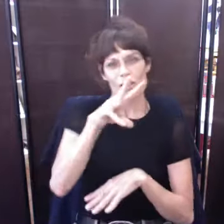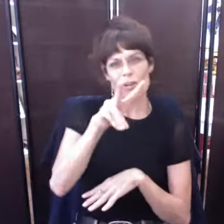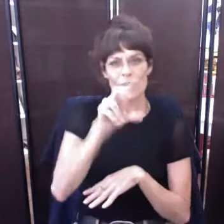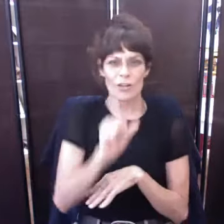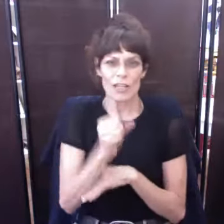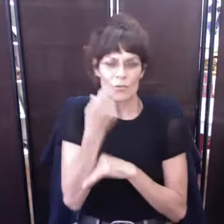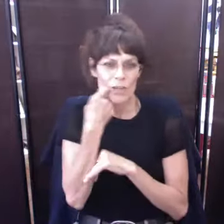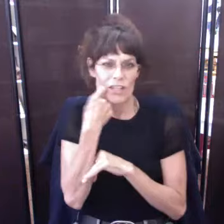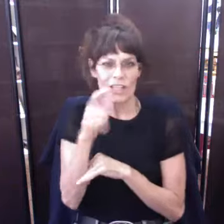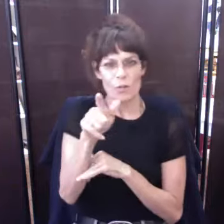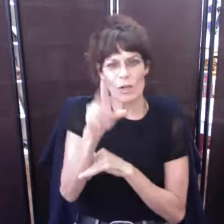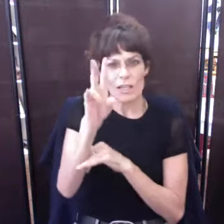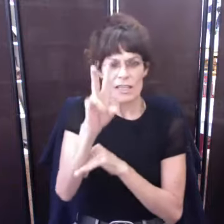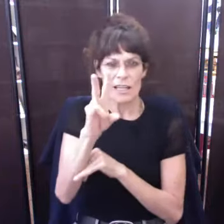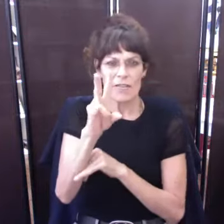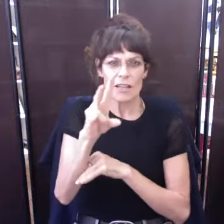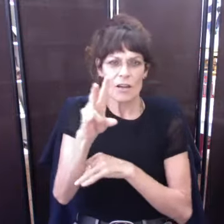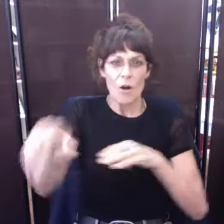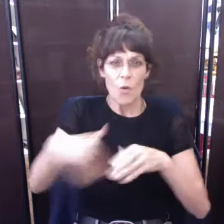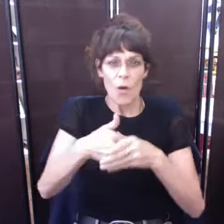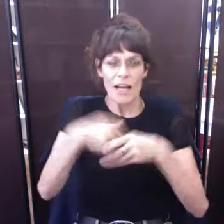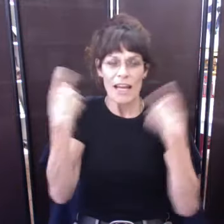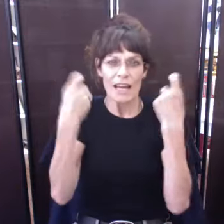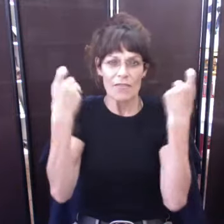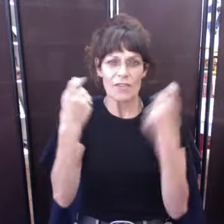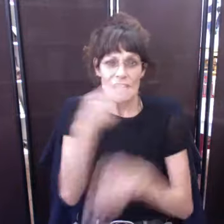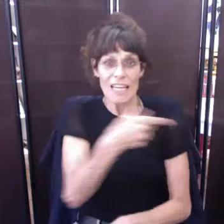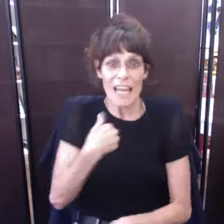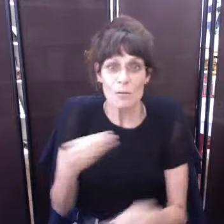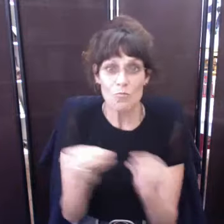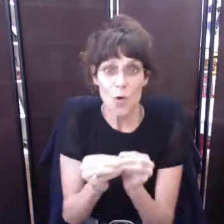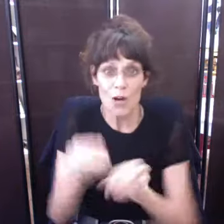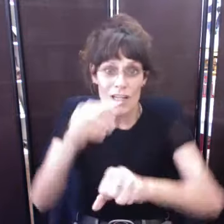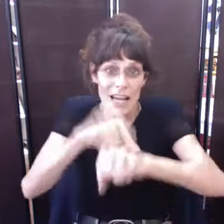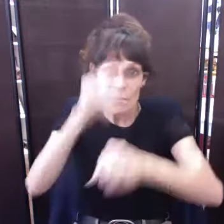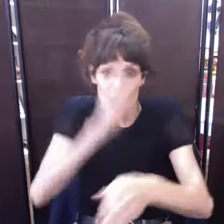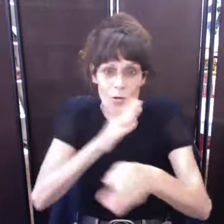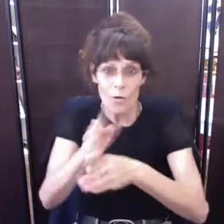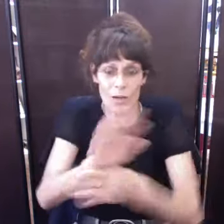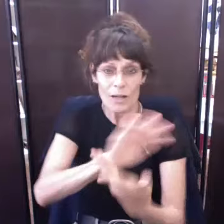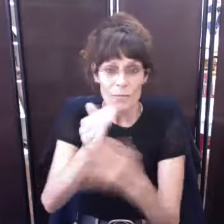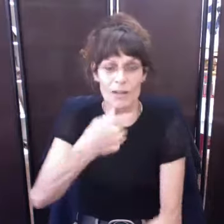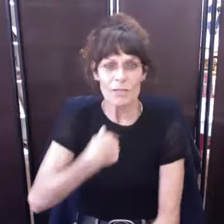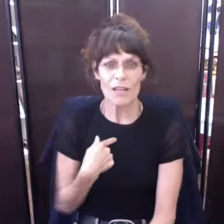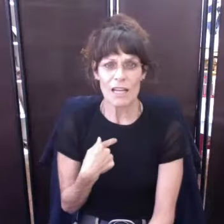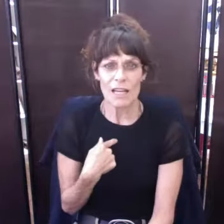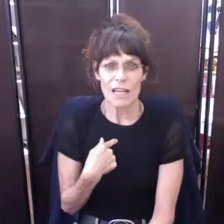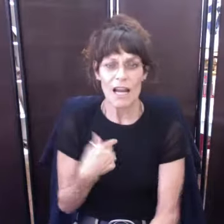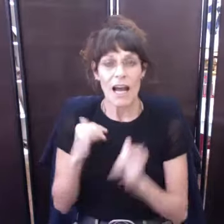anniversary of being married to my husband, who has more time than me. And let me tell you guys, I still love him. I